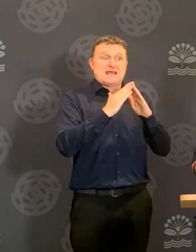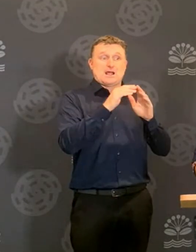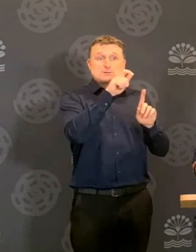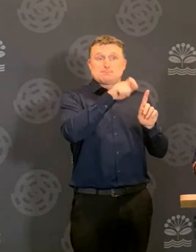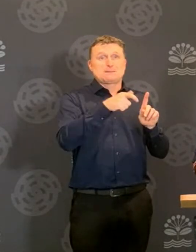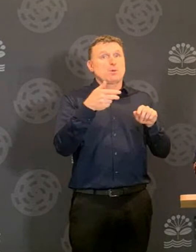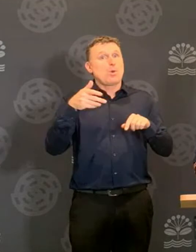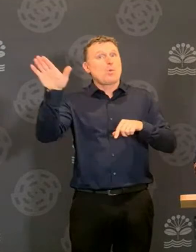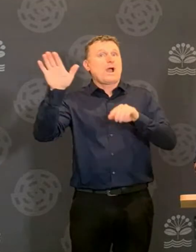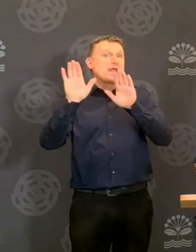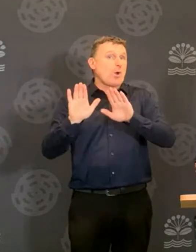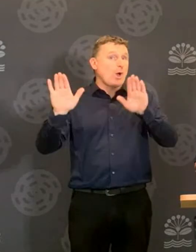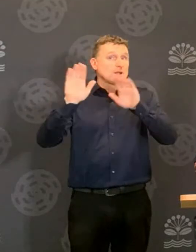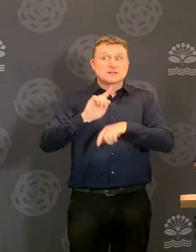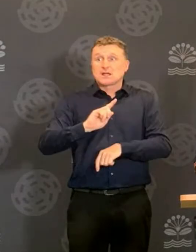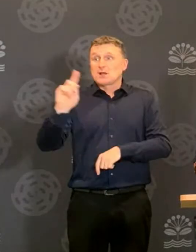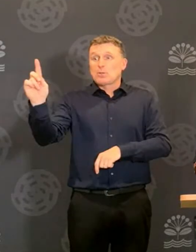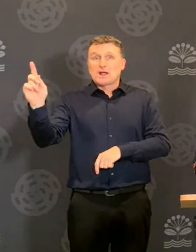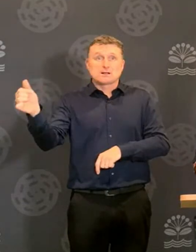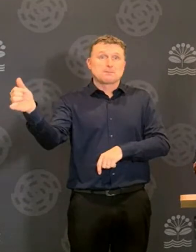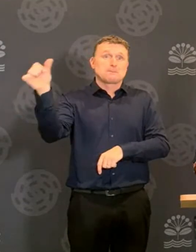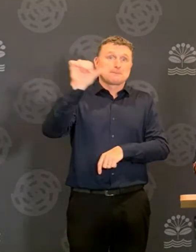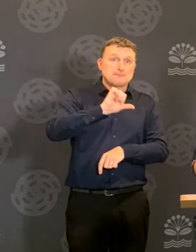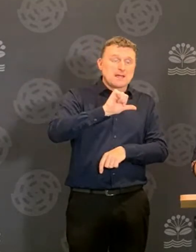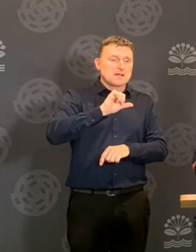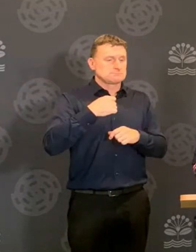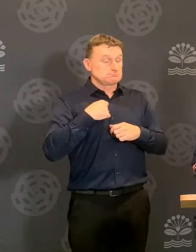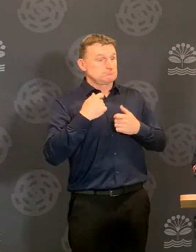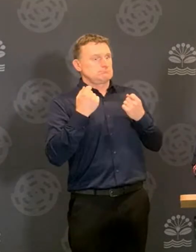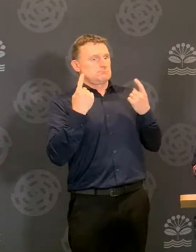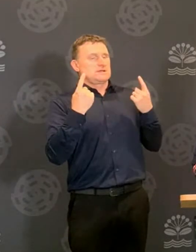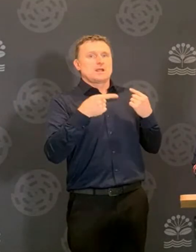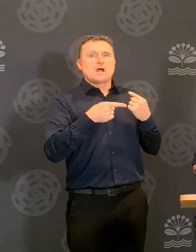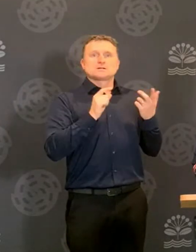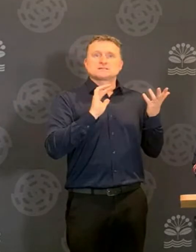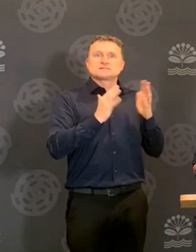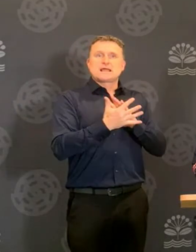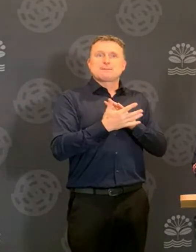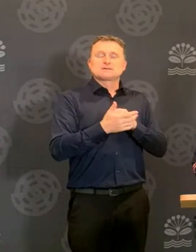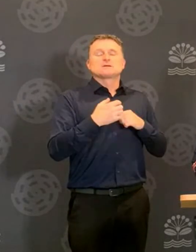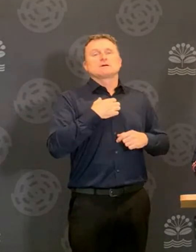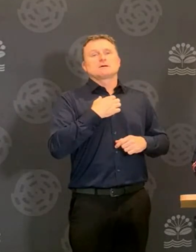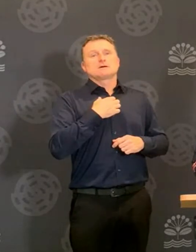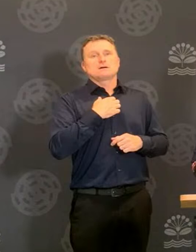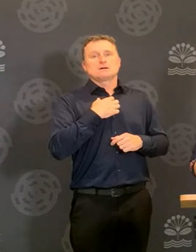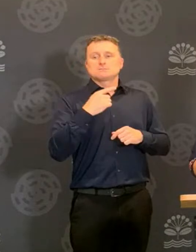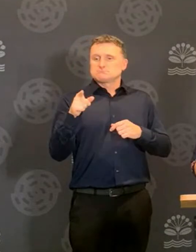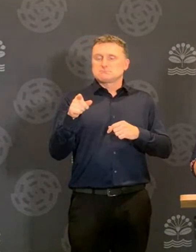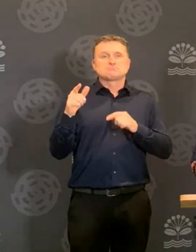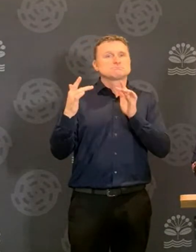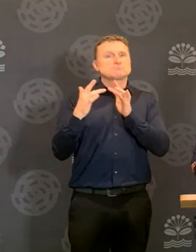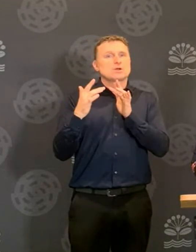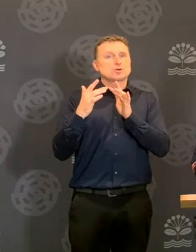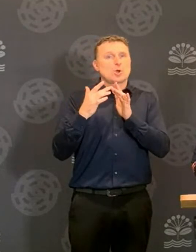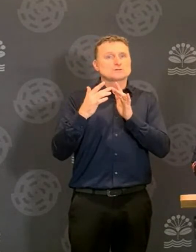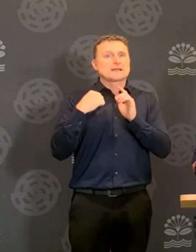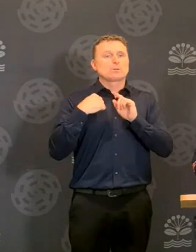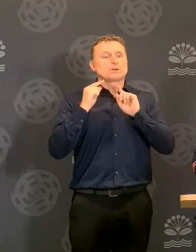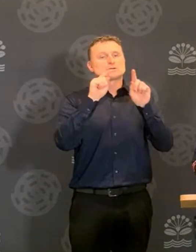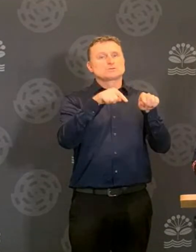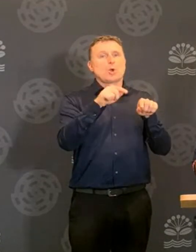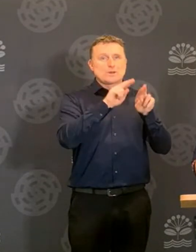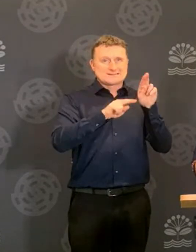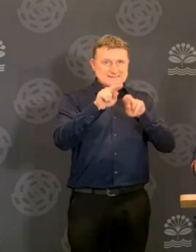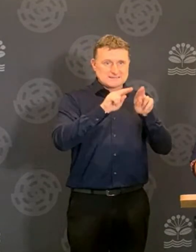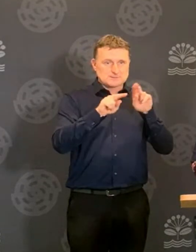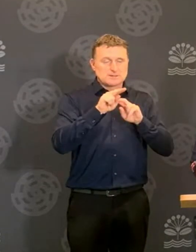away and then they'll be coming back home and realising that their house has been impacted, and then they might get in touch with us and need to do that assessment.